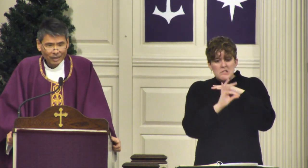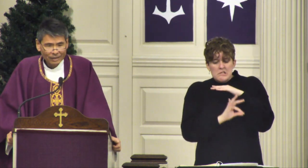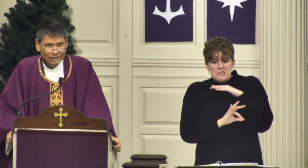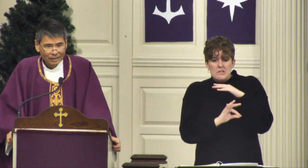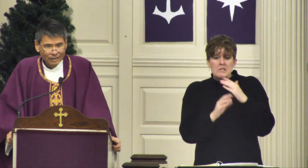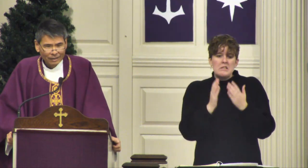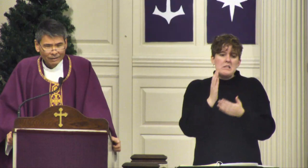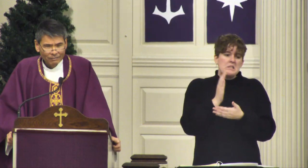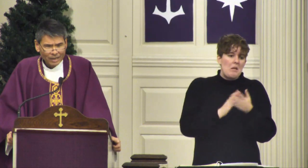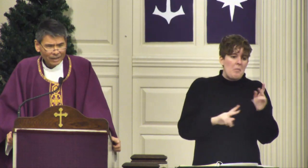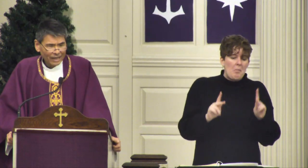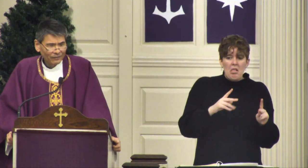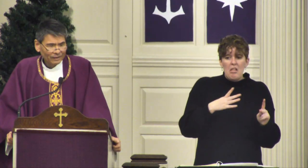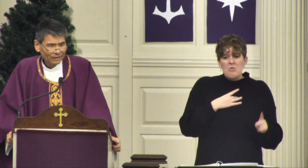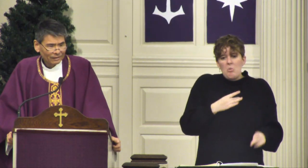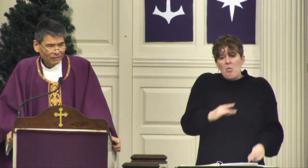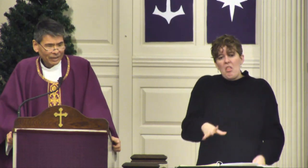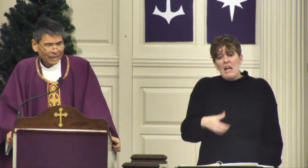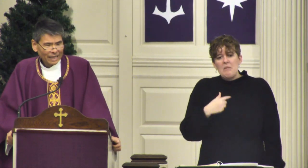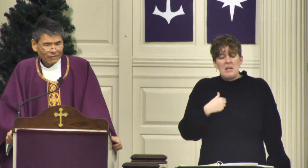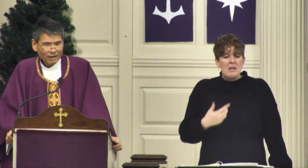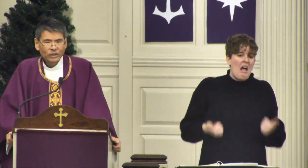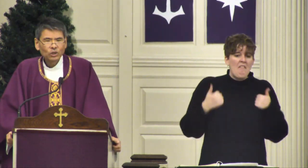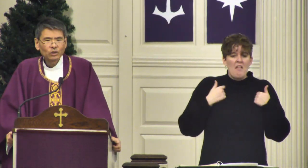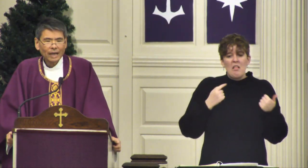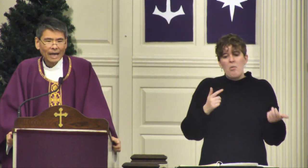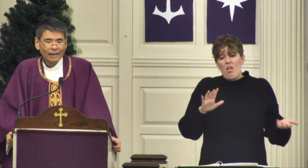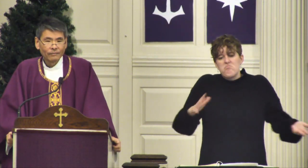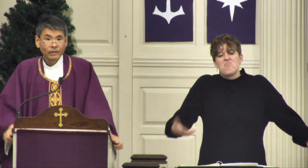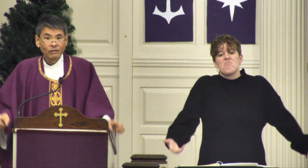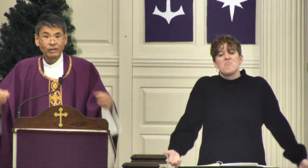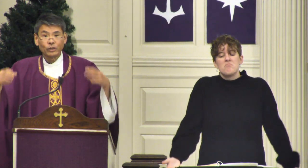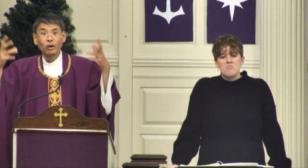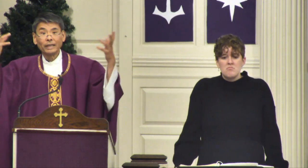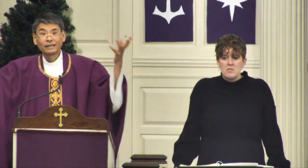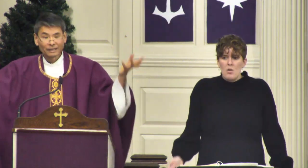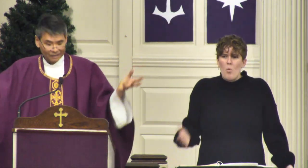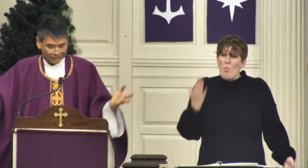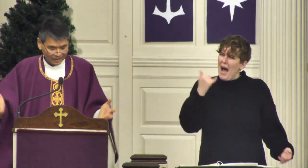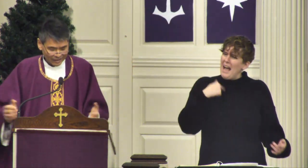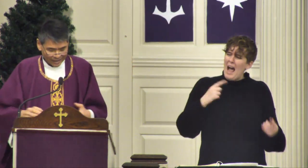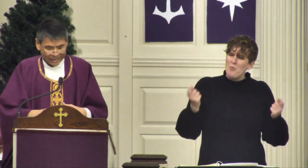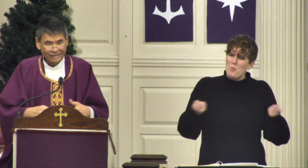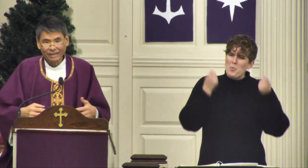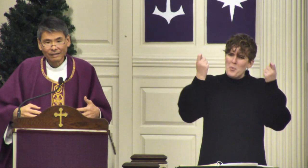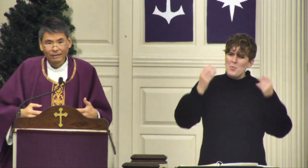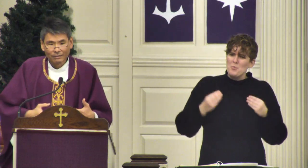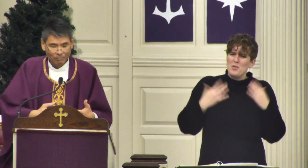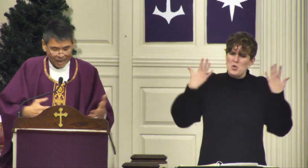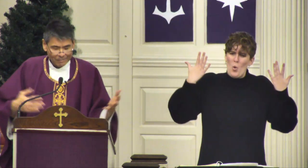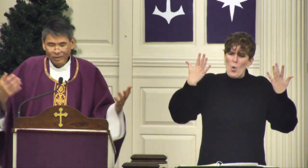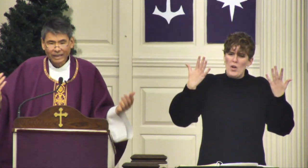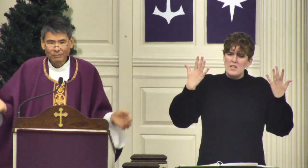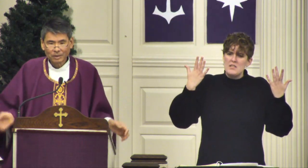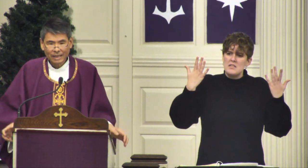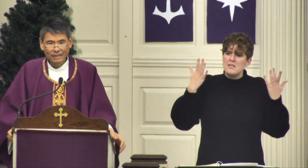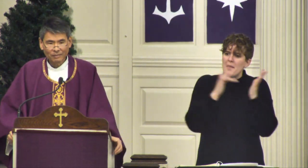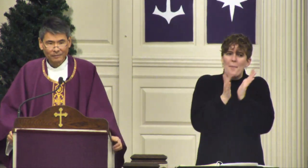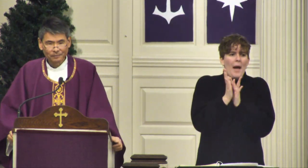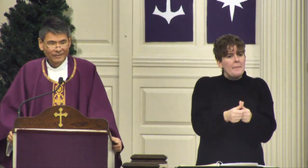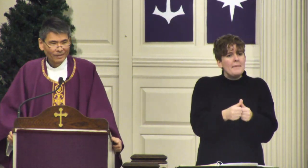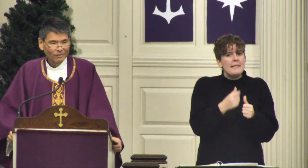me, my life is looking kind of rotten, why should I rejoice, as the Bible keeps telling